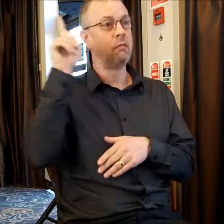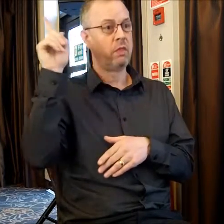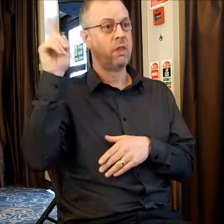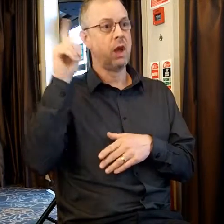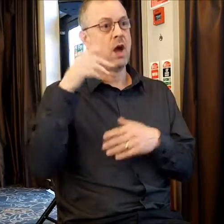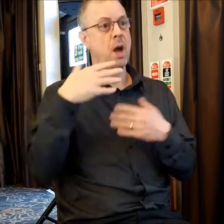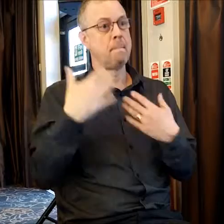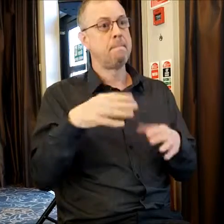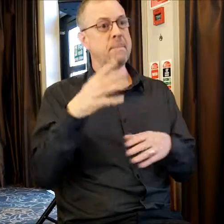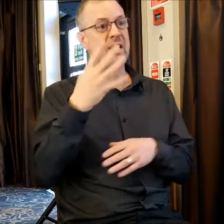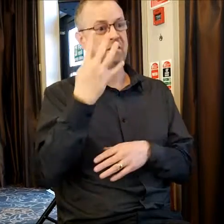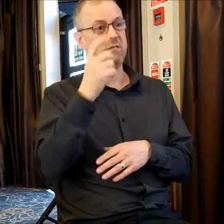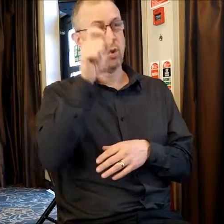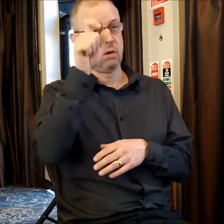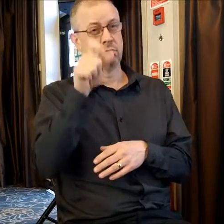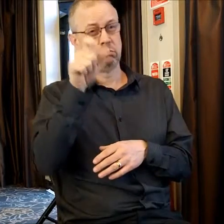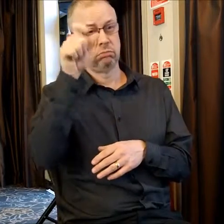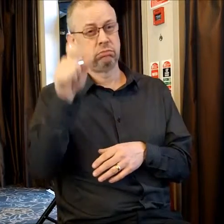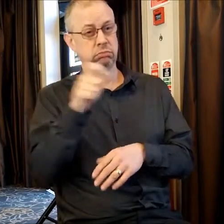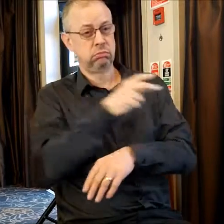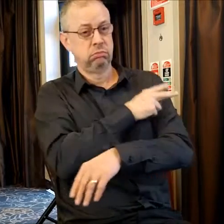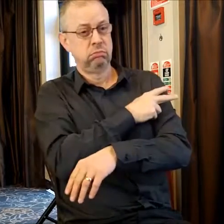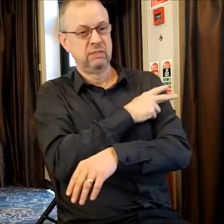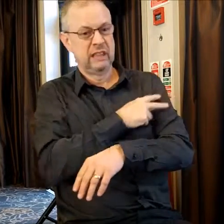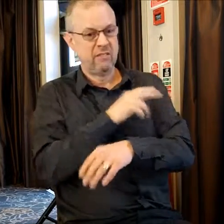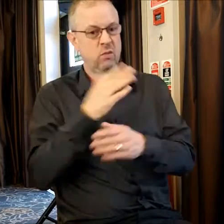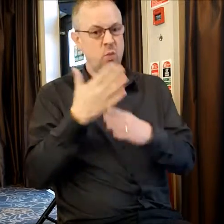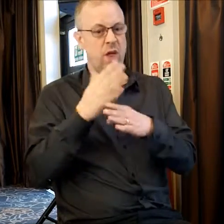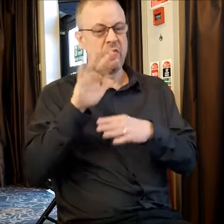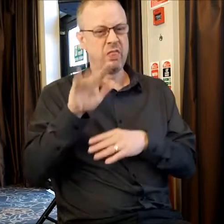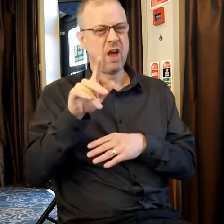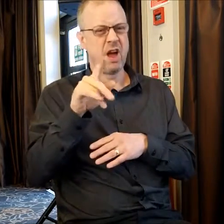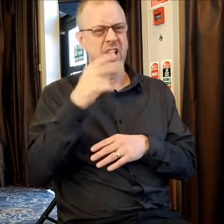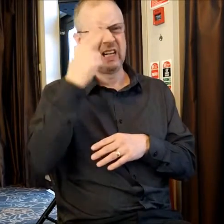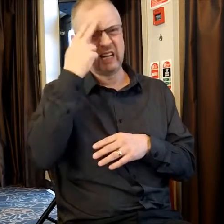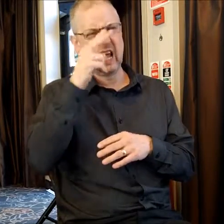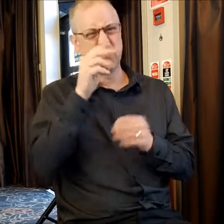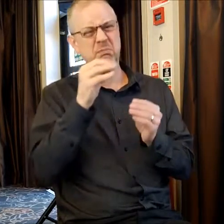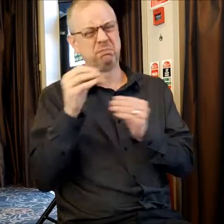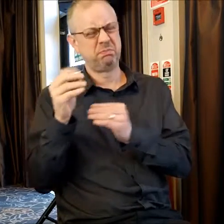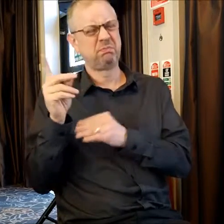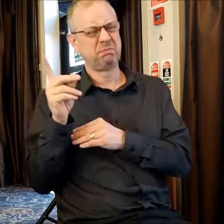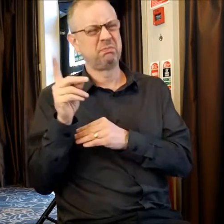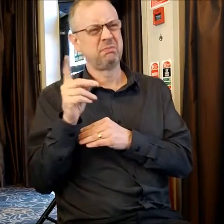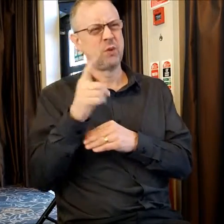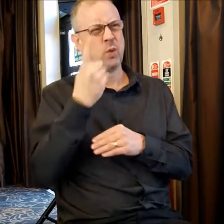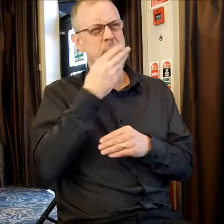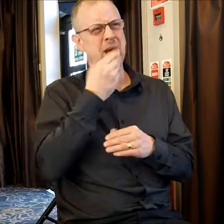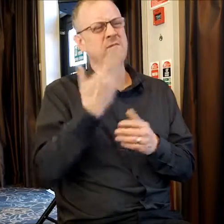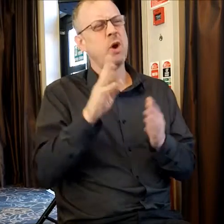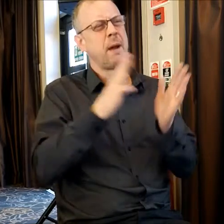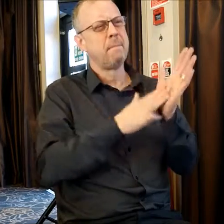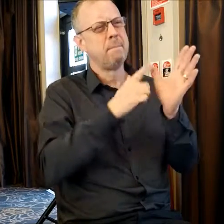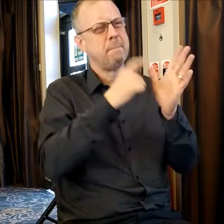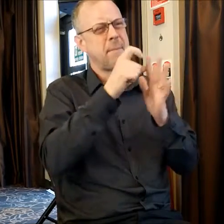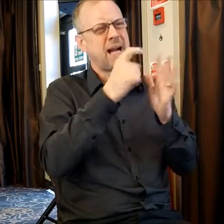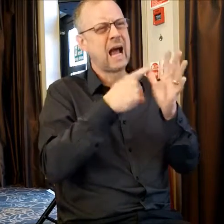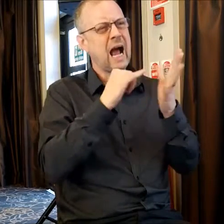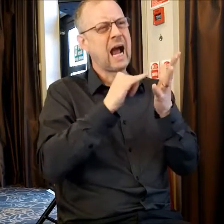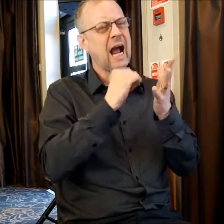expats, Togolese citizen, and I think the other guy was from Madagascar, were kidnapped,